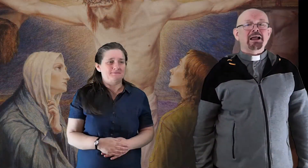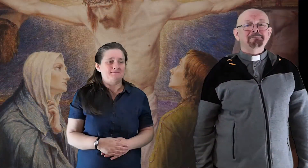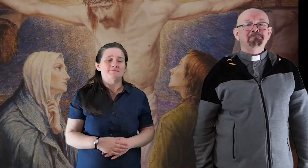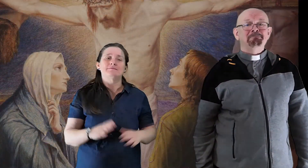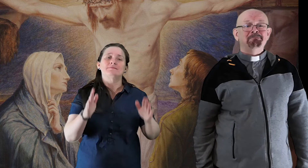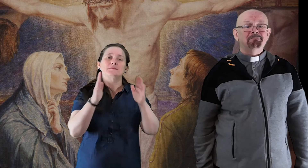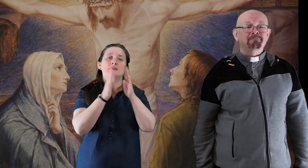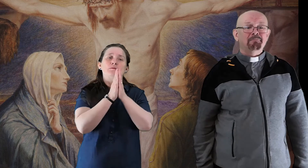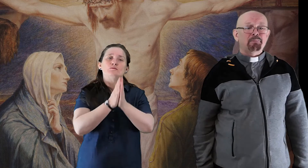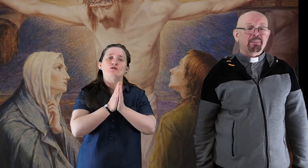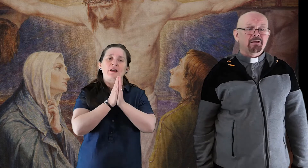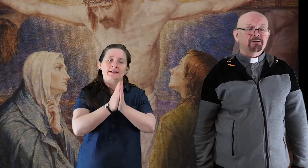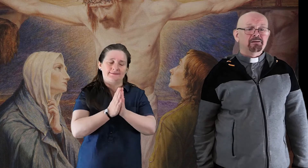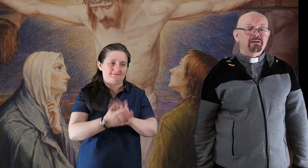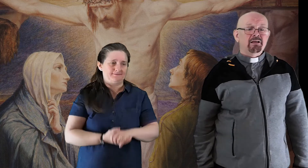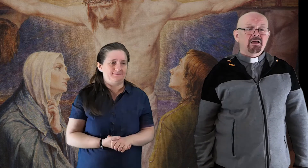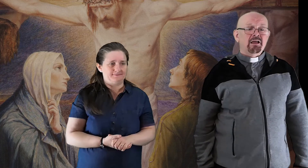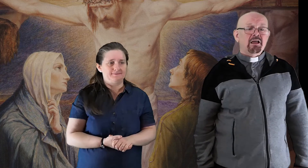Let's pray.